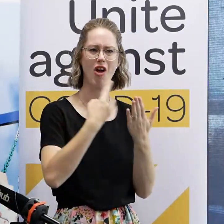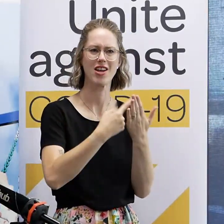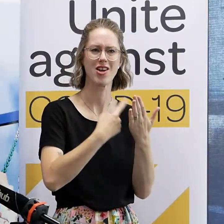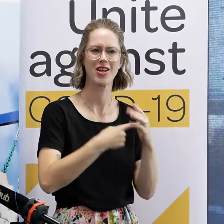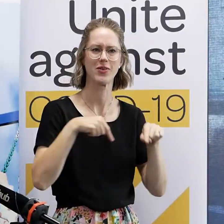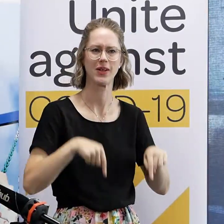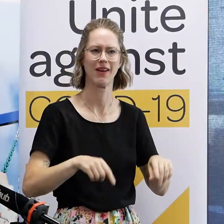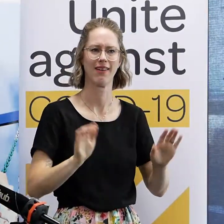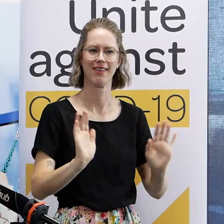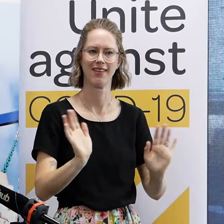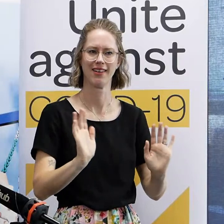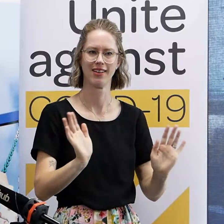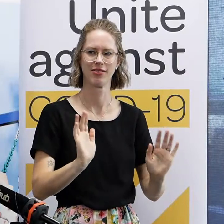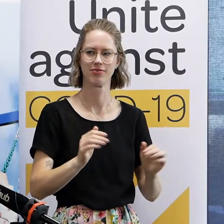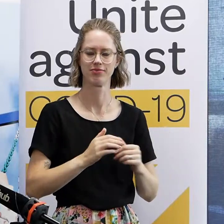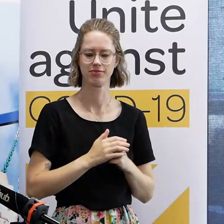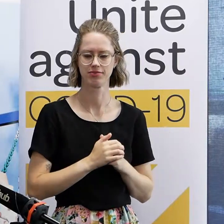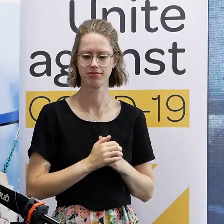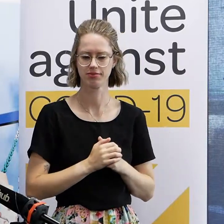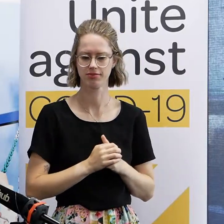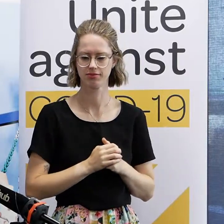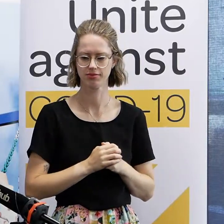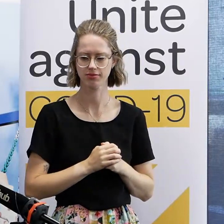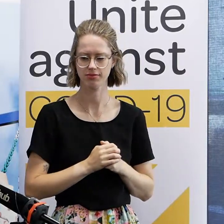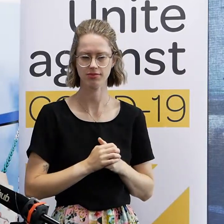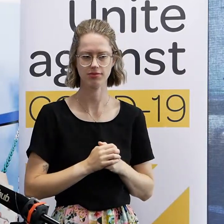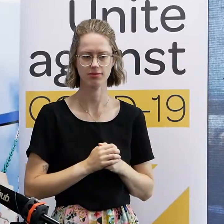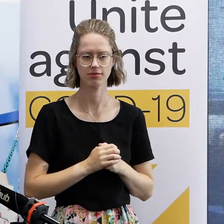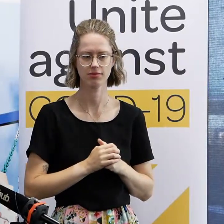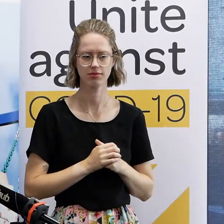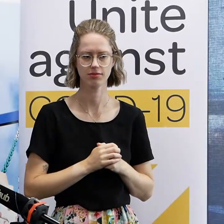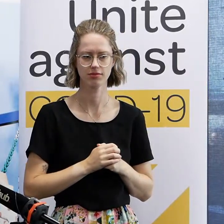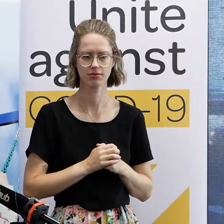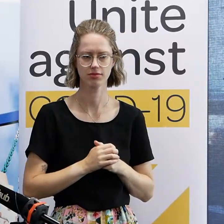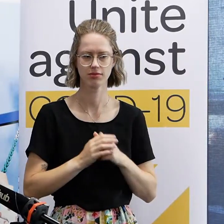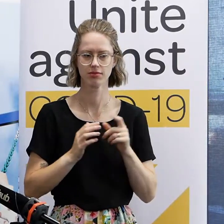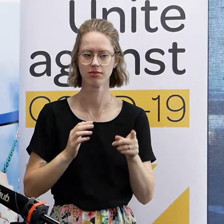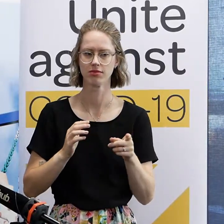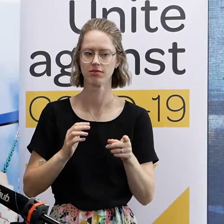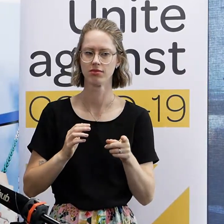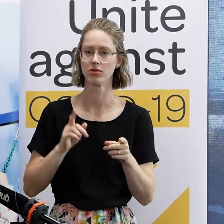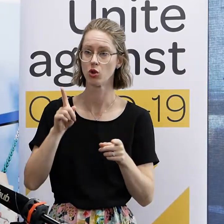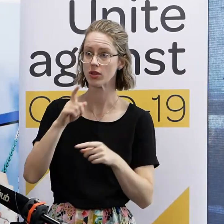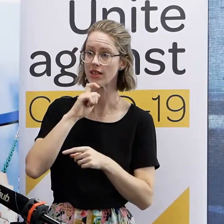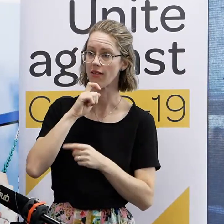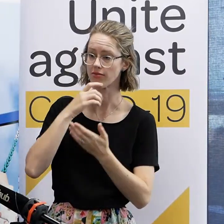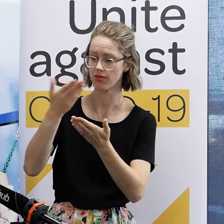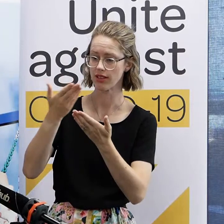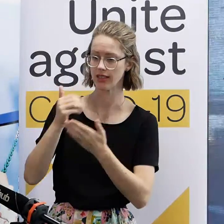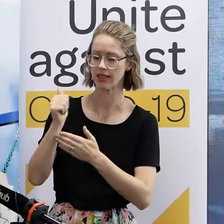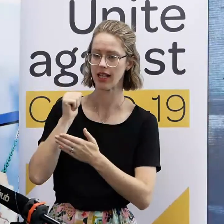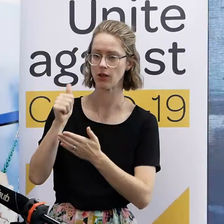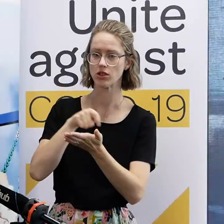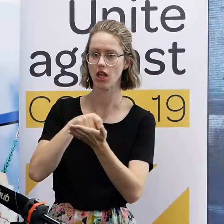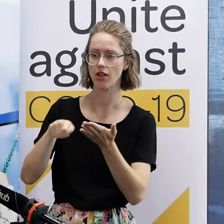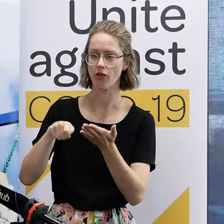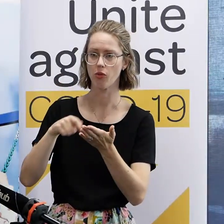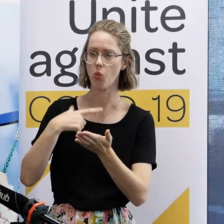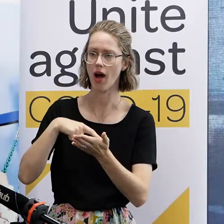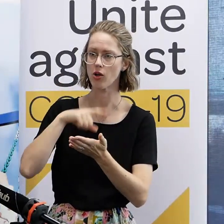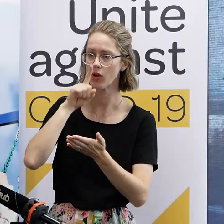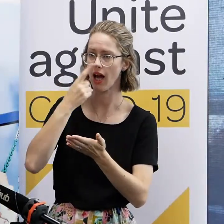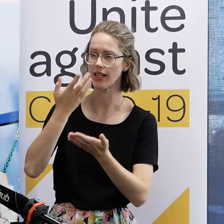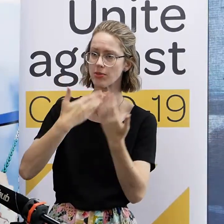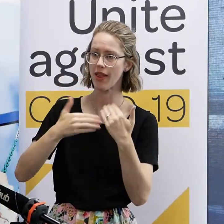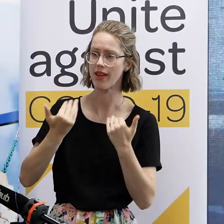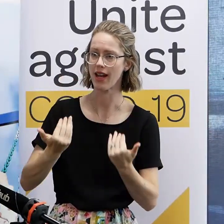we went through for her individual circumstance. I mean, your staff did that for me yesterday, and you signed off on the application, so I don't understand why you